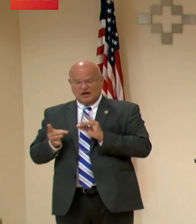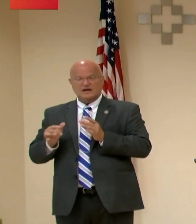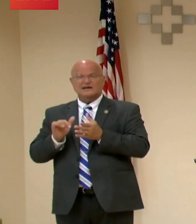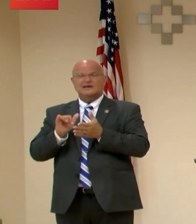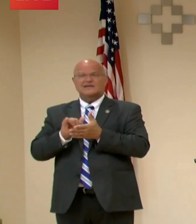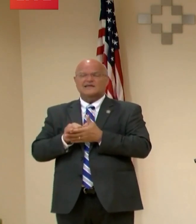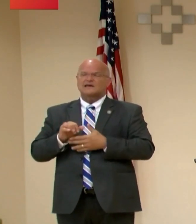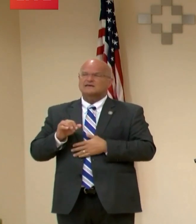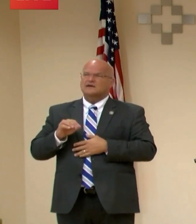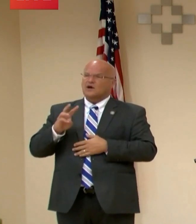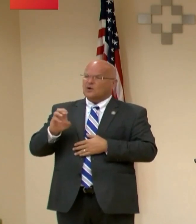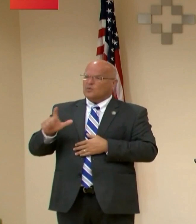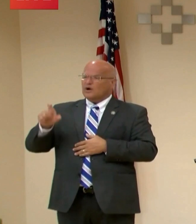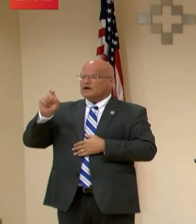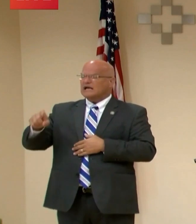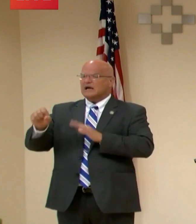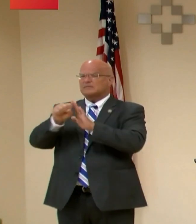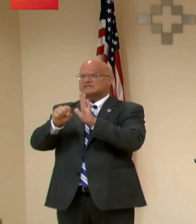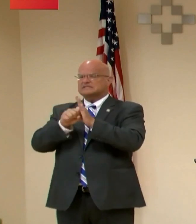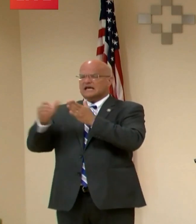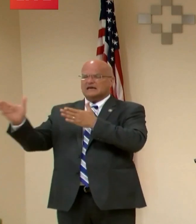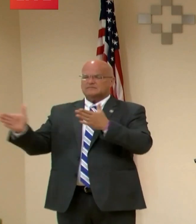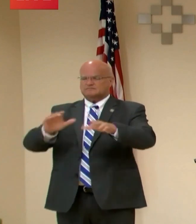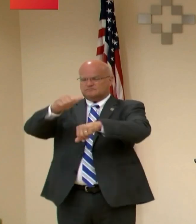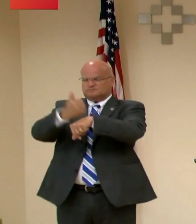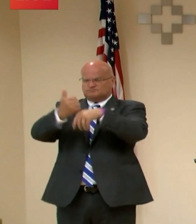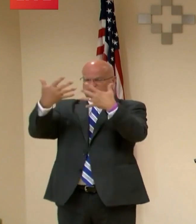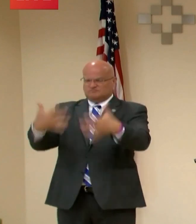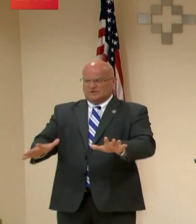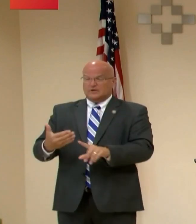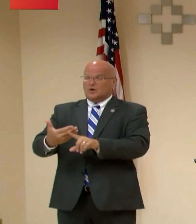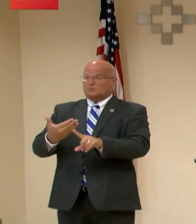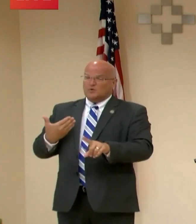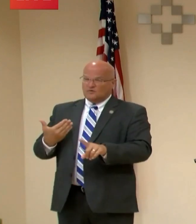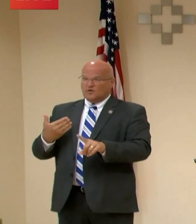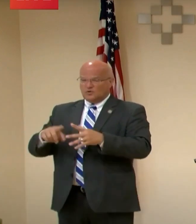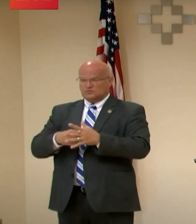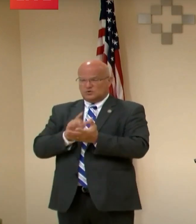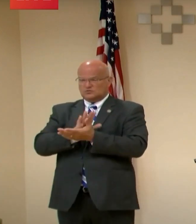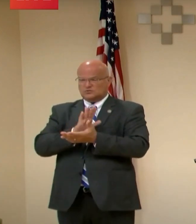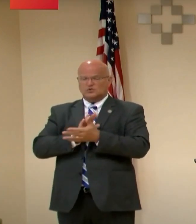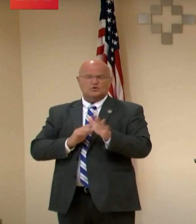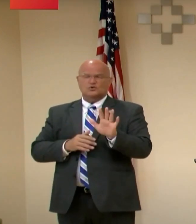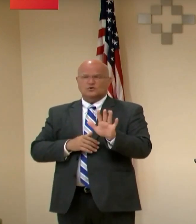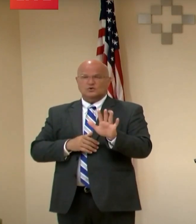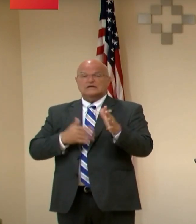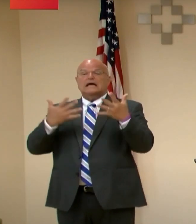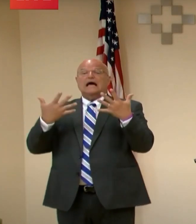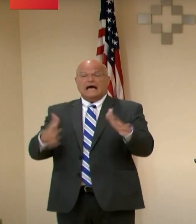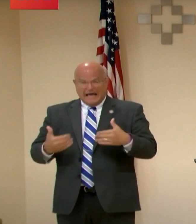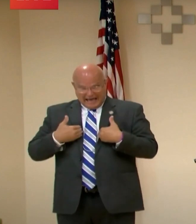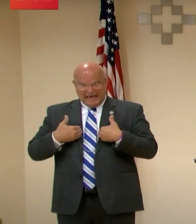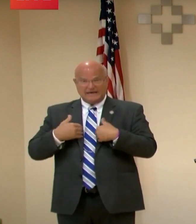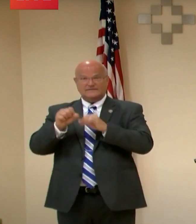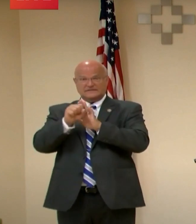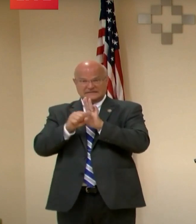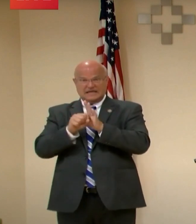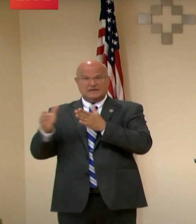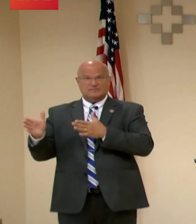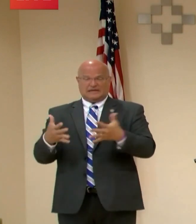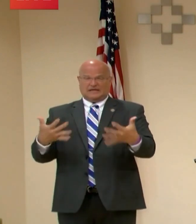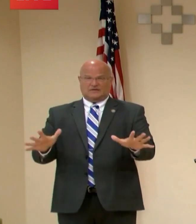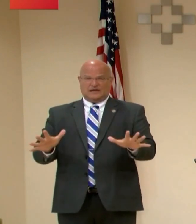that, well, there's got to be a state plan in place before we start school. Well, there is a state plan in